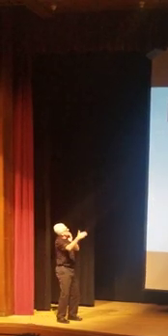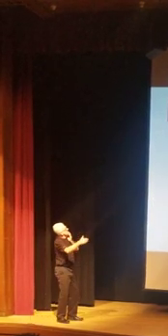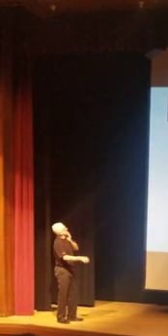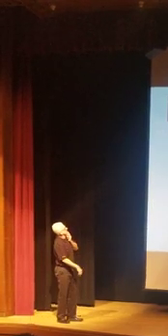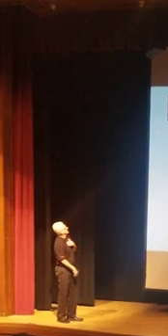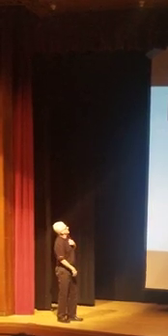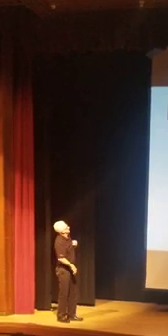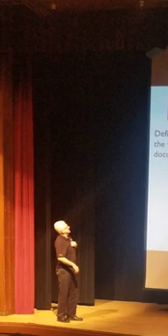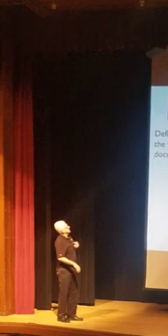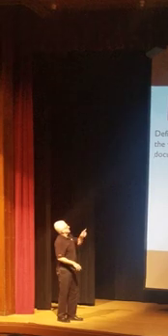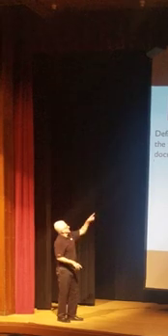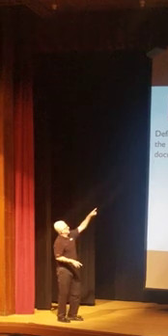Next slide.